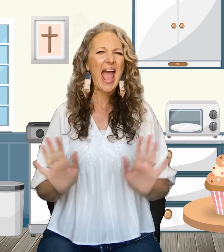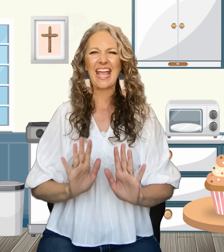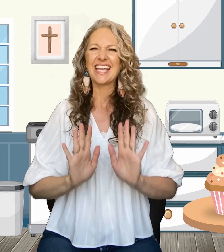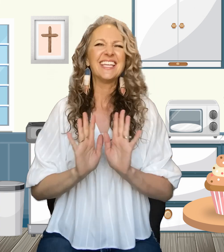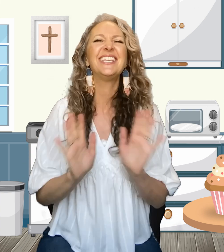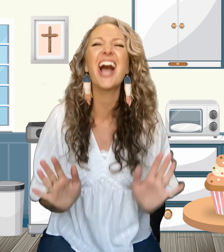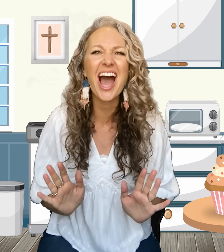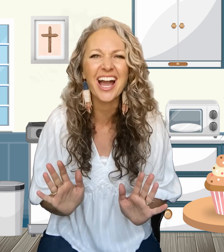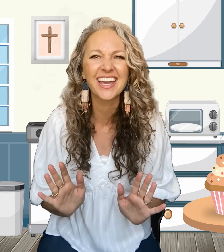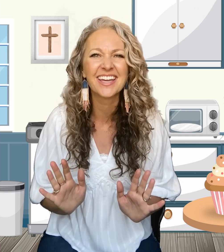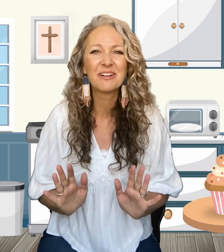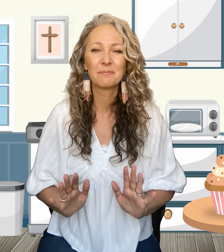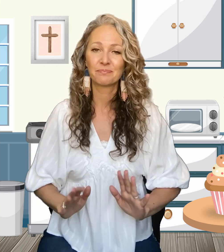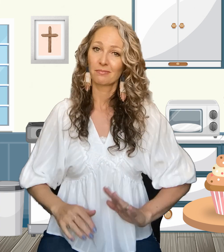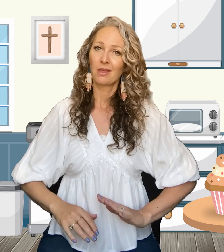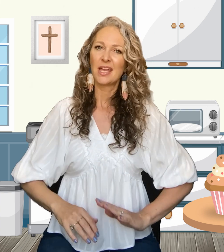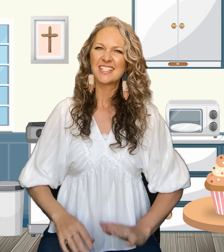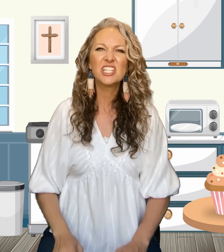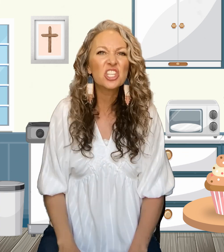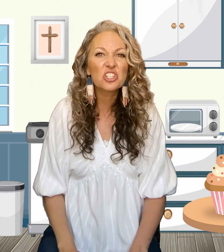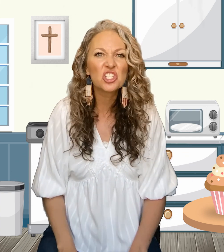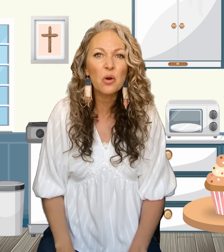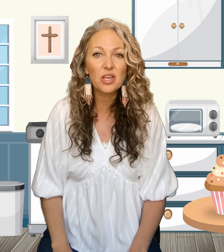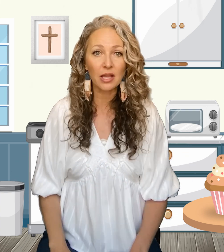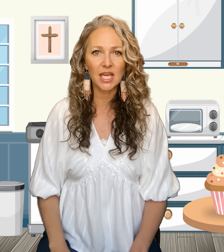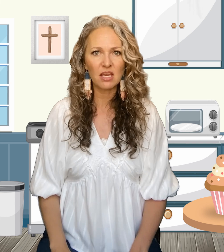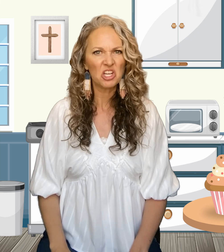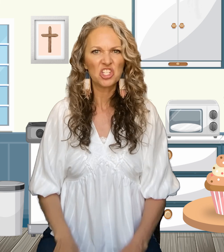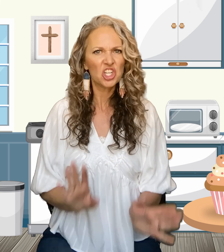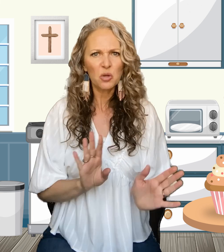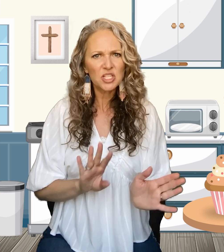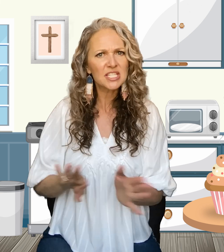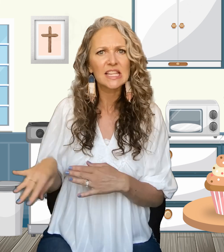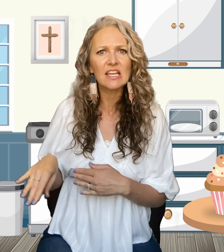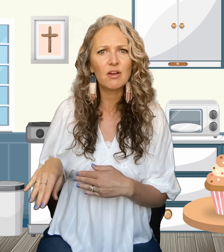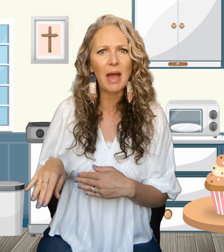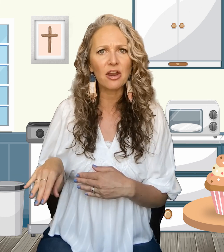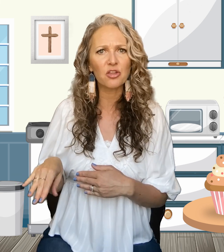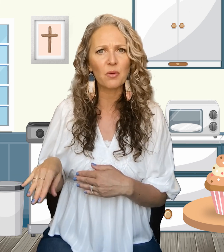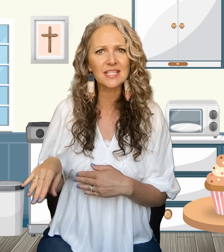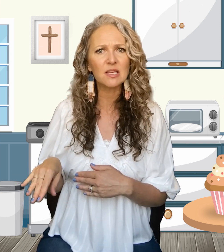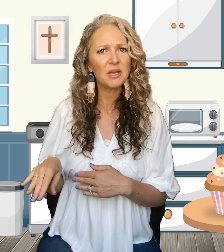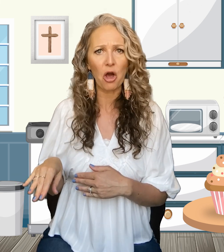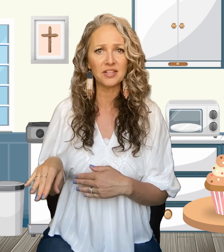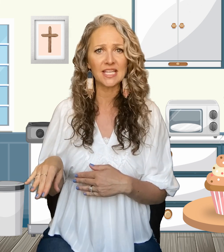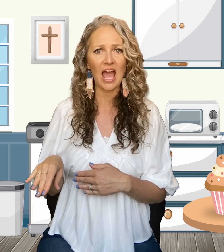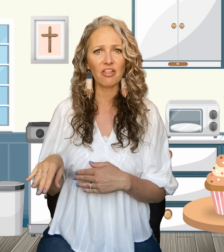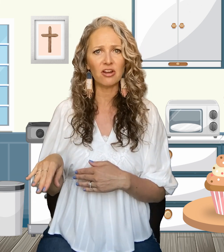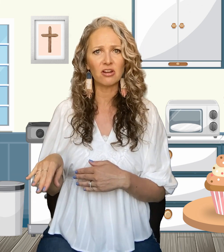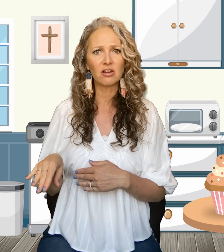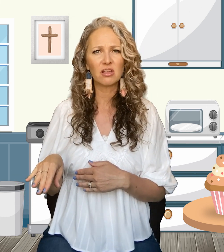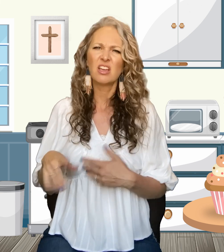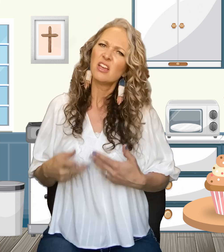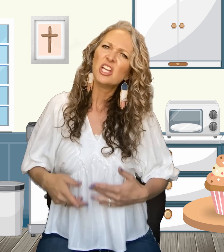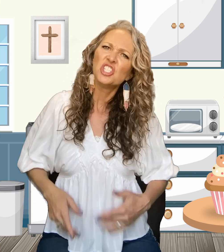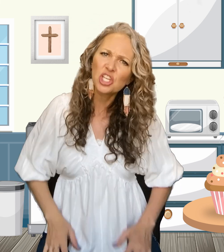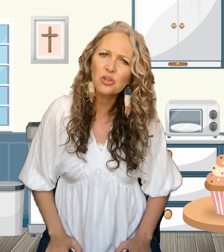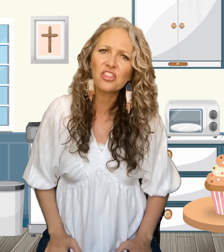way! Yuck! Since they're so yucky, shouldn't we just leave them out of the recipe altogether? Do you think